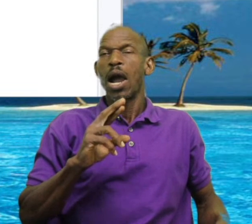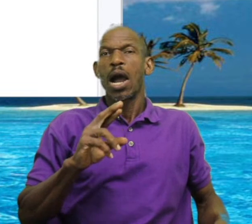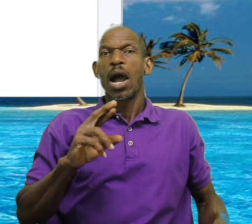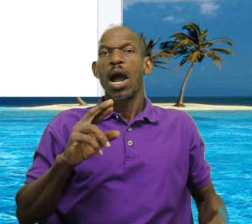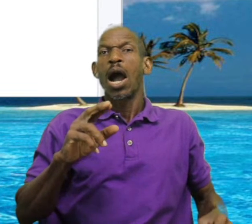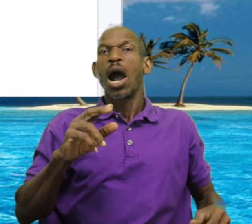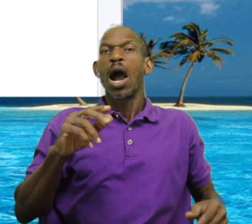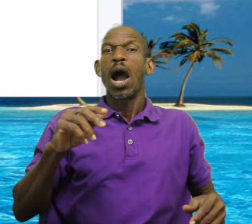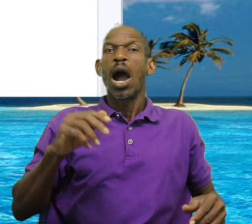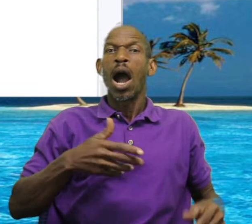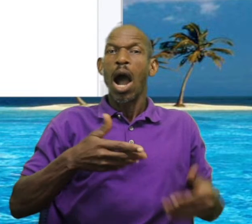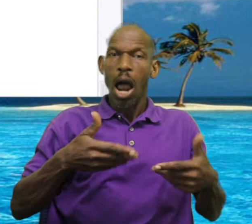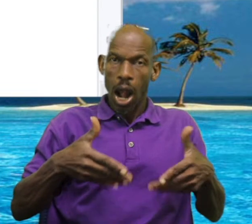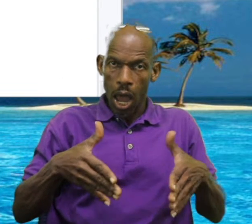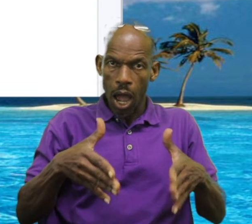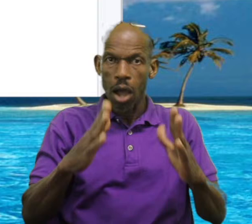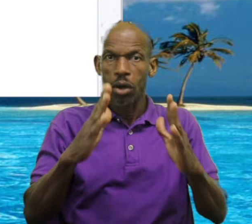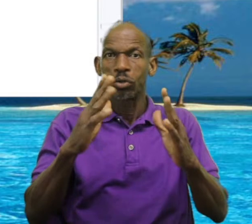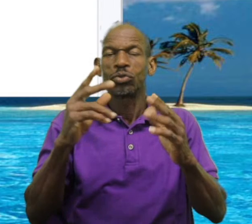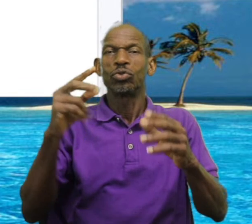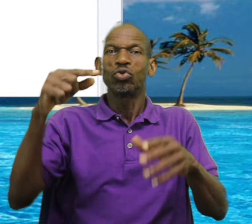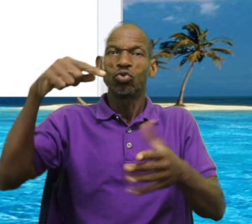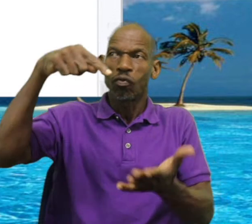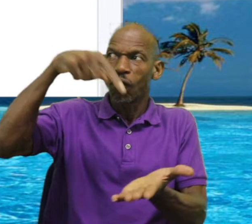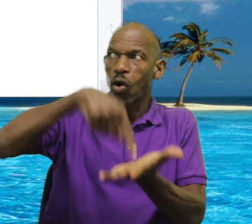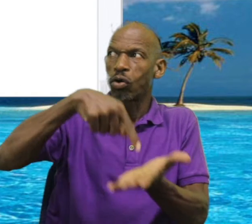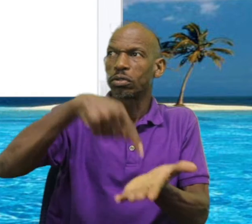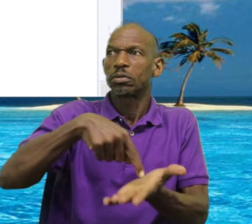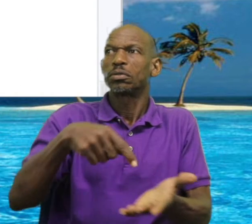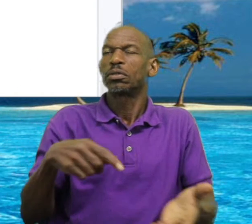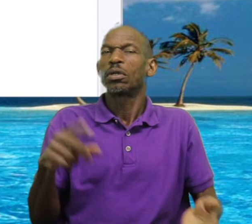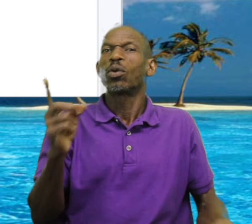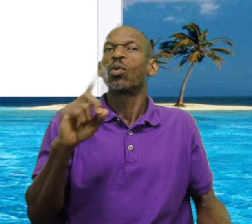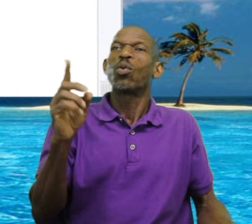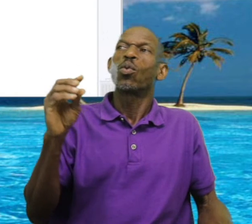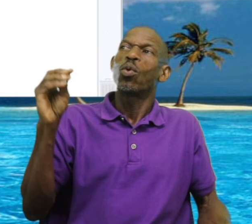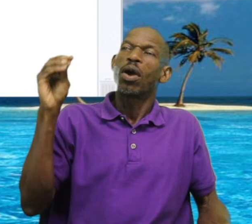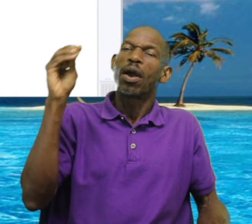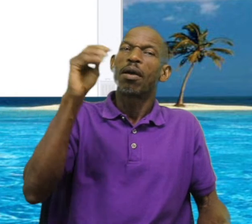vote. Where am I putting my